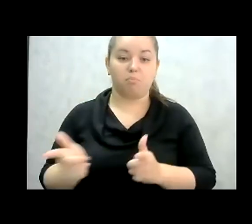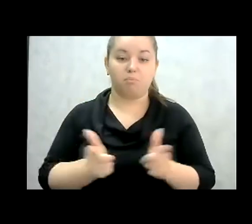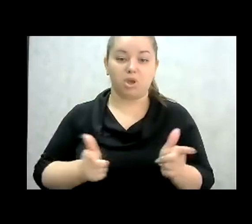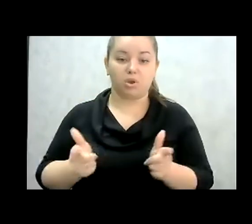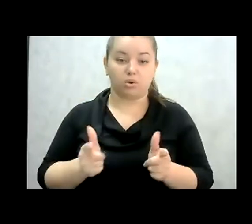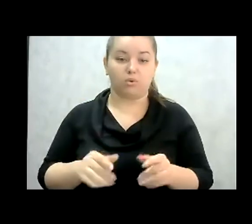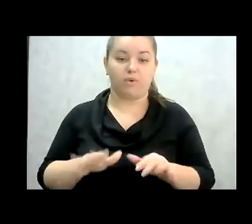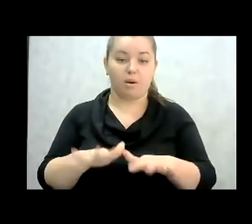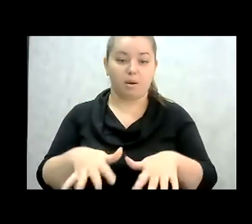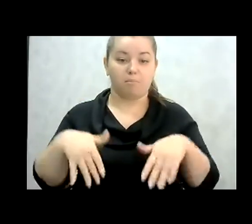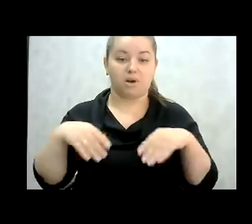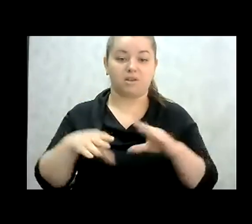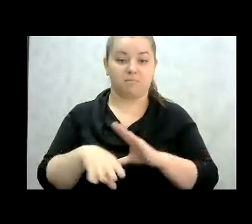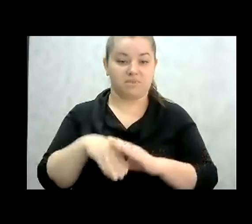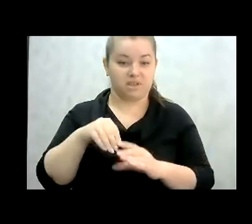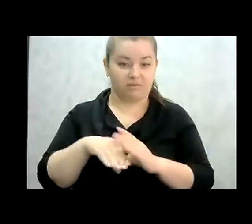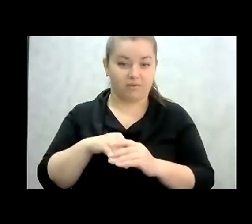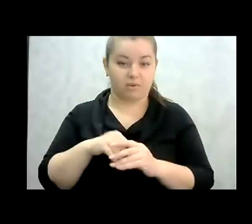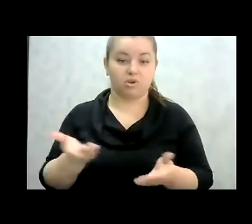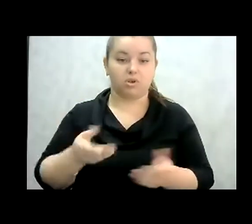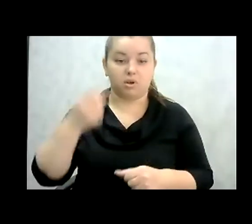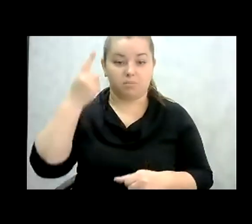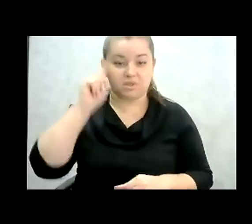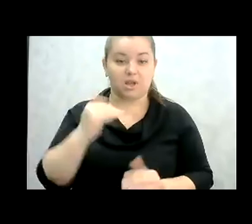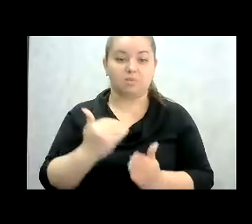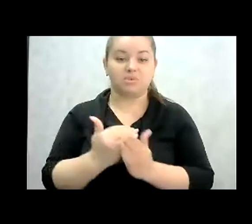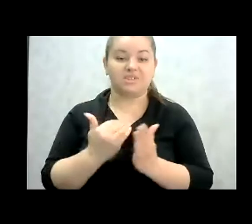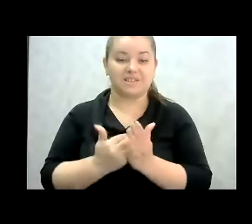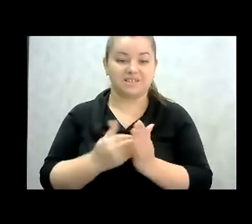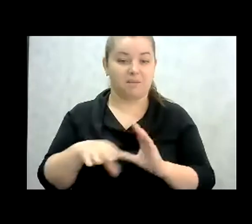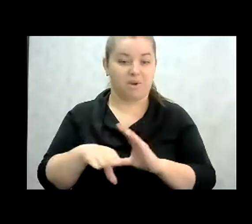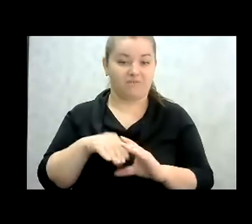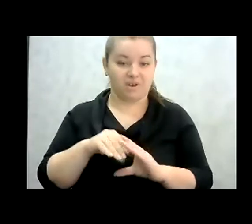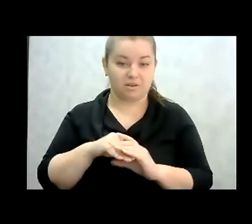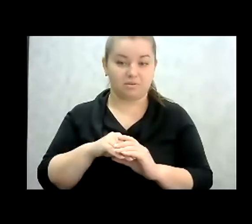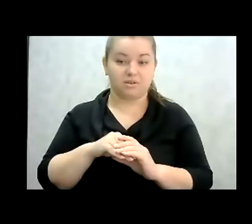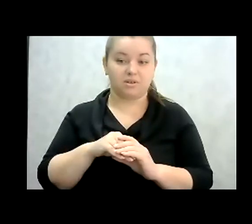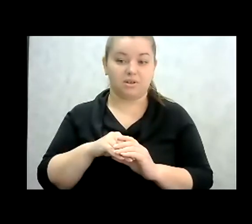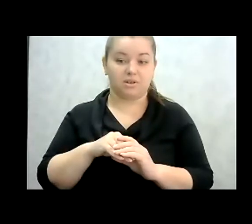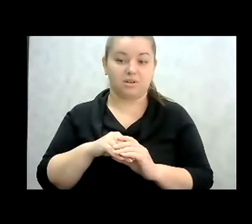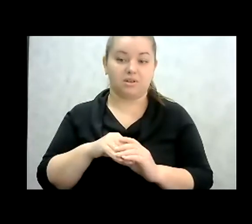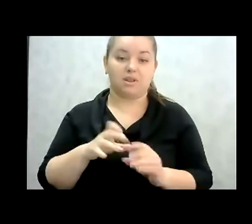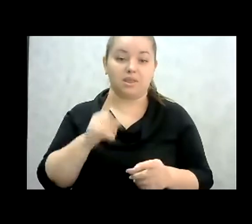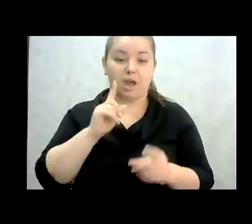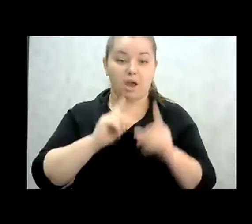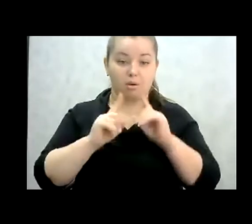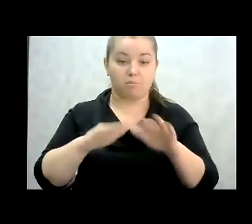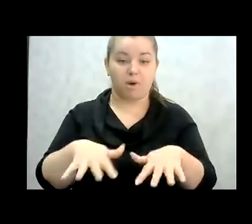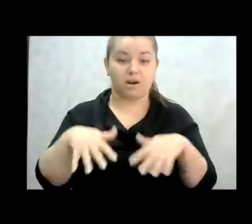This is also important in the context of preparatories for